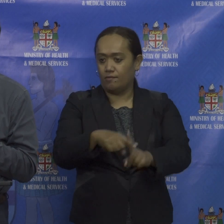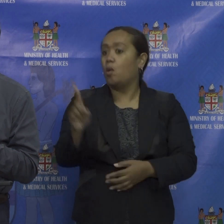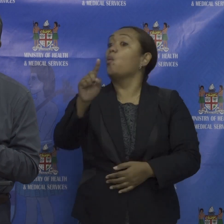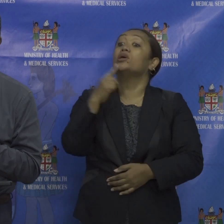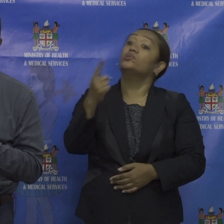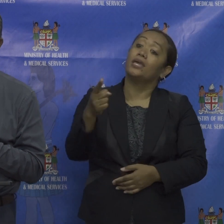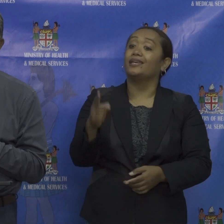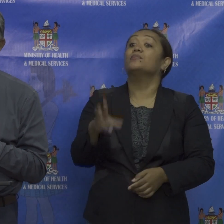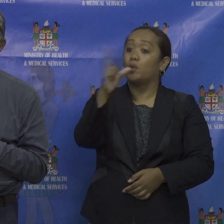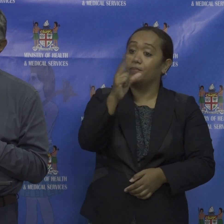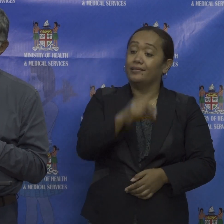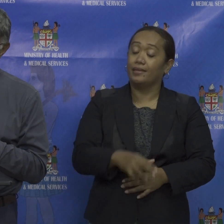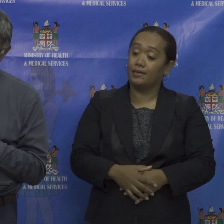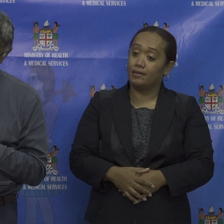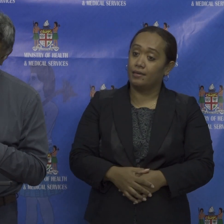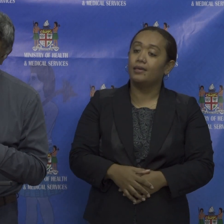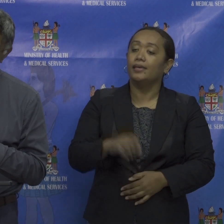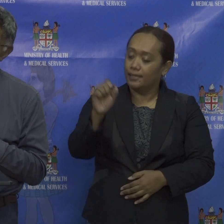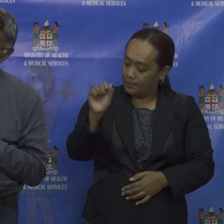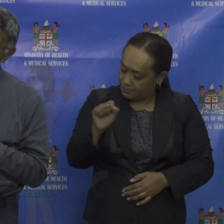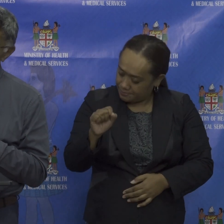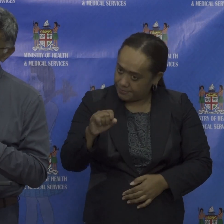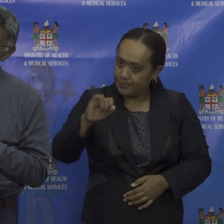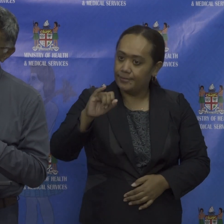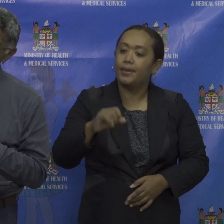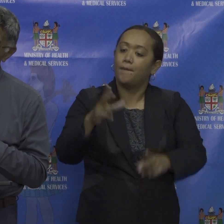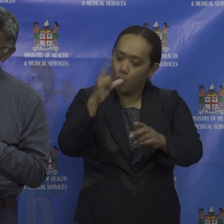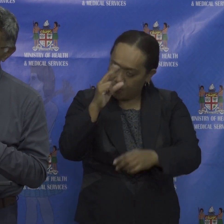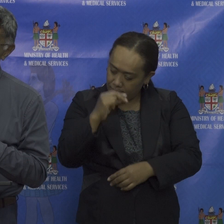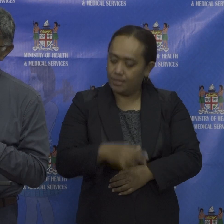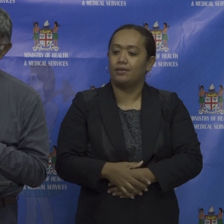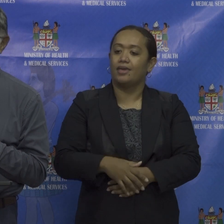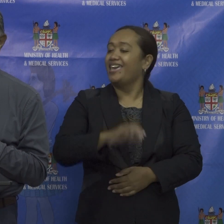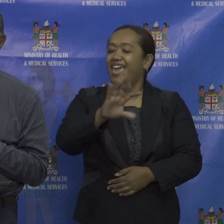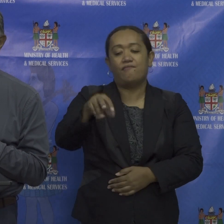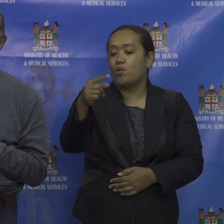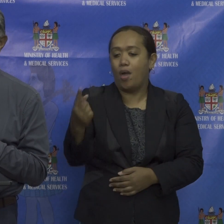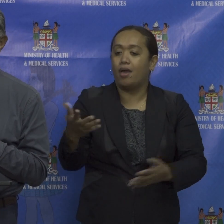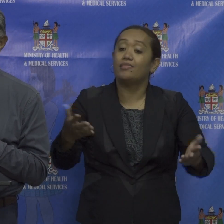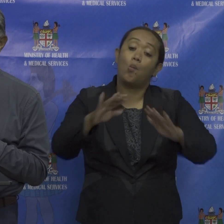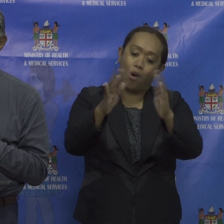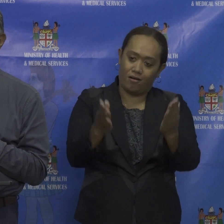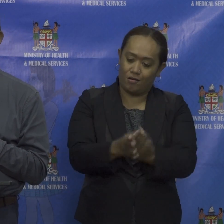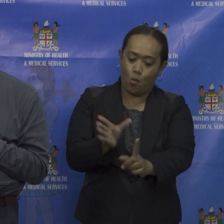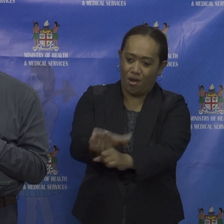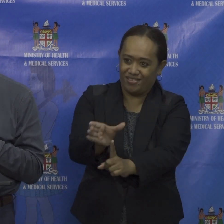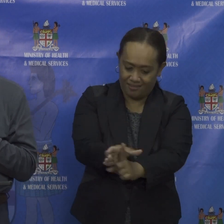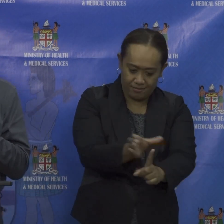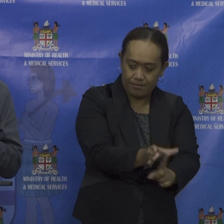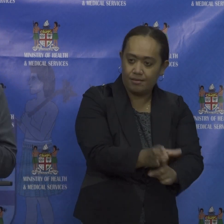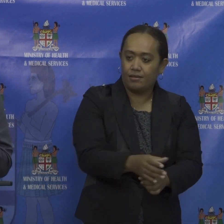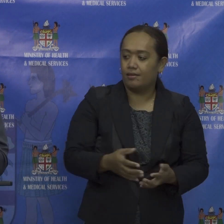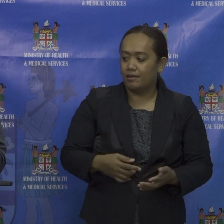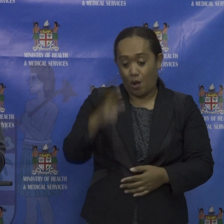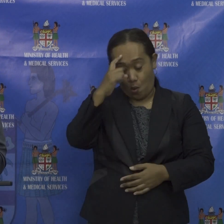saying is a possibility. It is a possibility in every single quarantine facility in the world, where you have what we